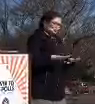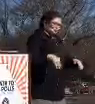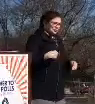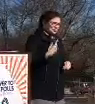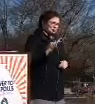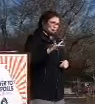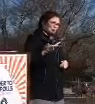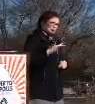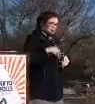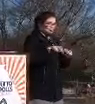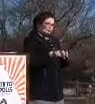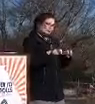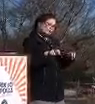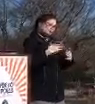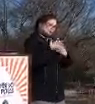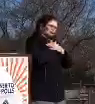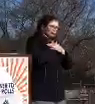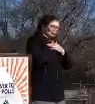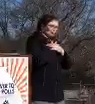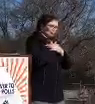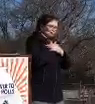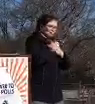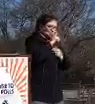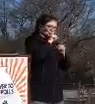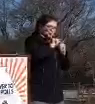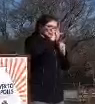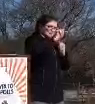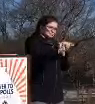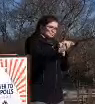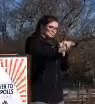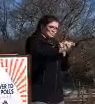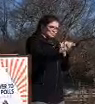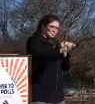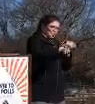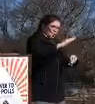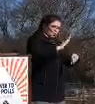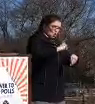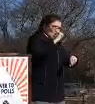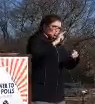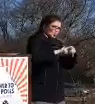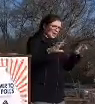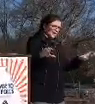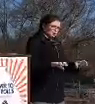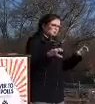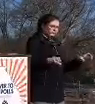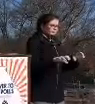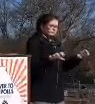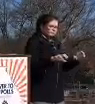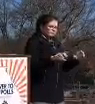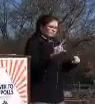tweet. It was a call to action, first sounded about a decade ago by an activist